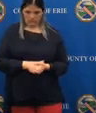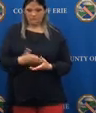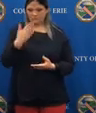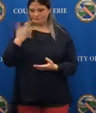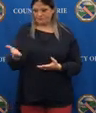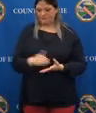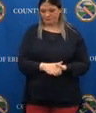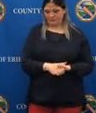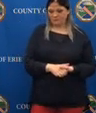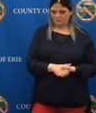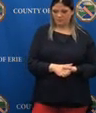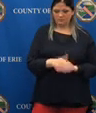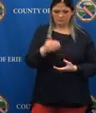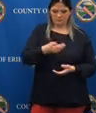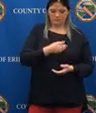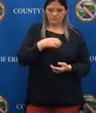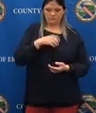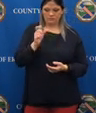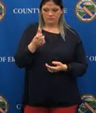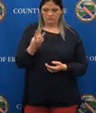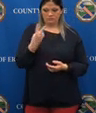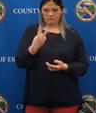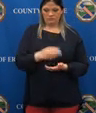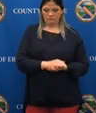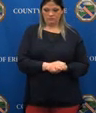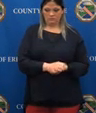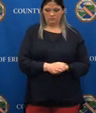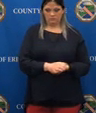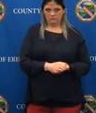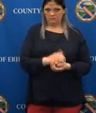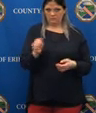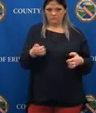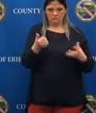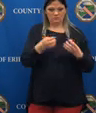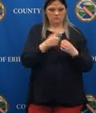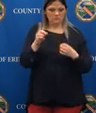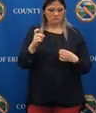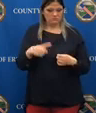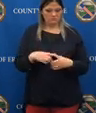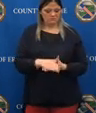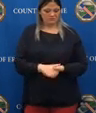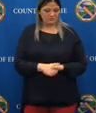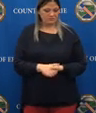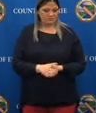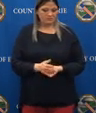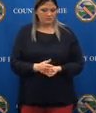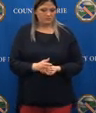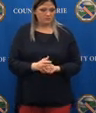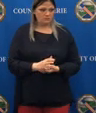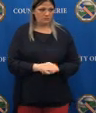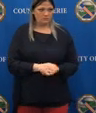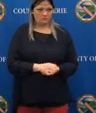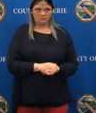Thank you. Thank you. You're welcome. Channel 2, I think you're the only one still on. Any other questions?